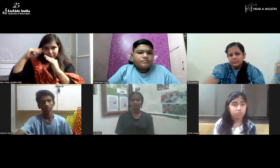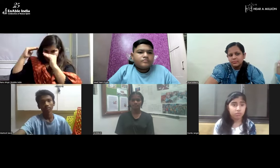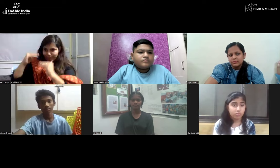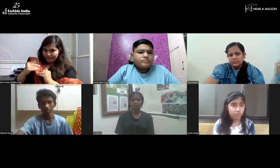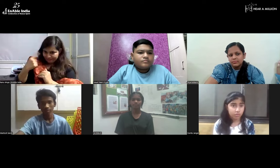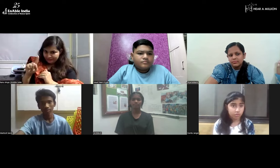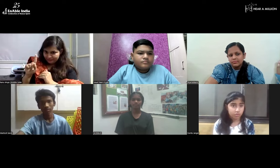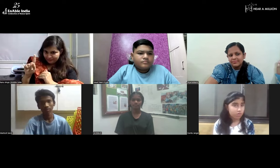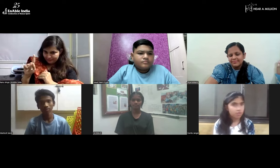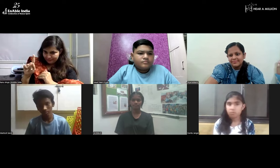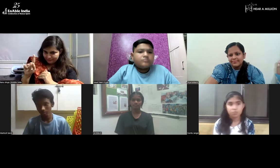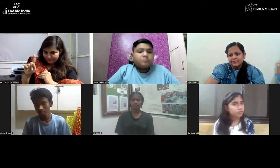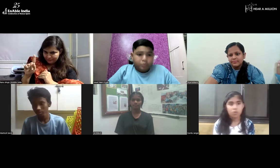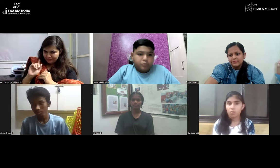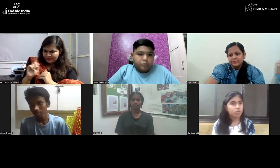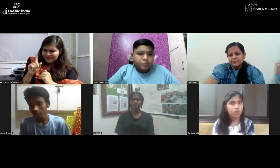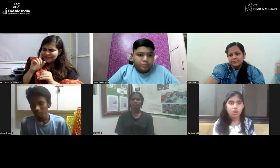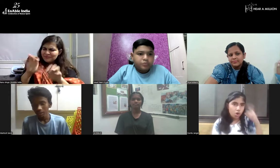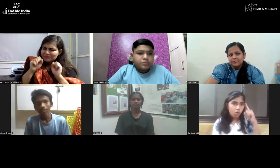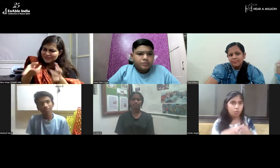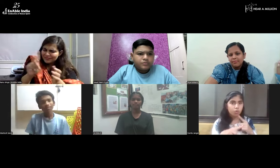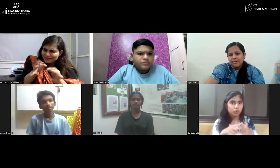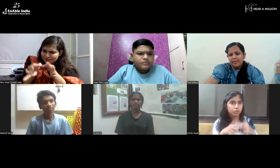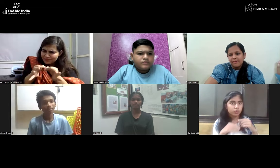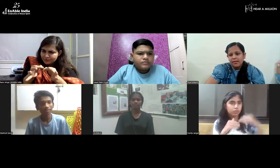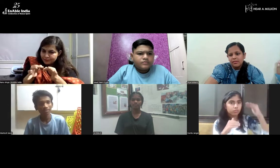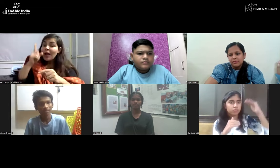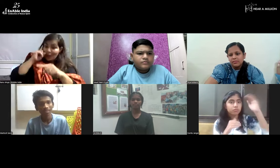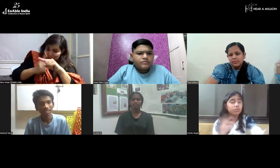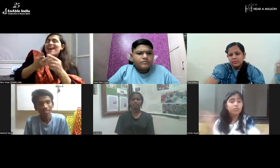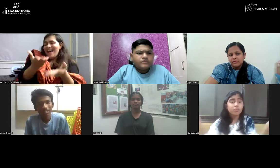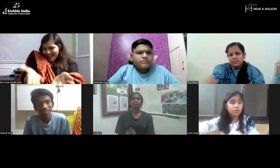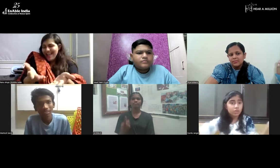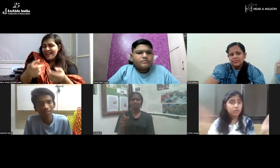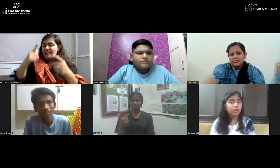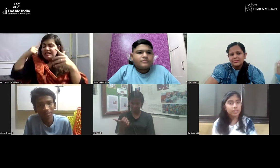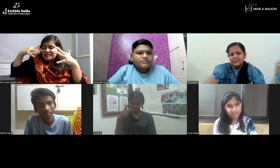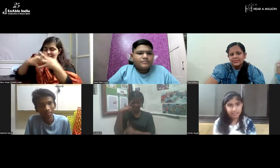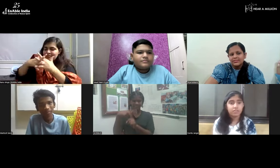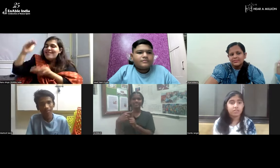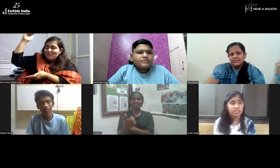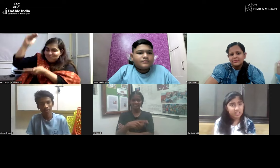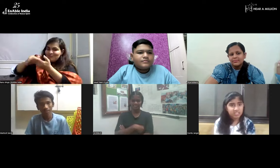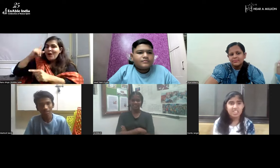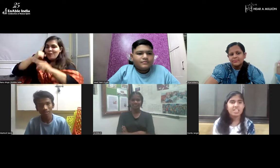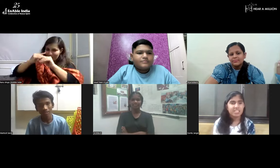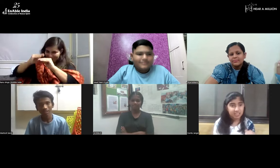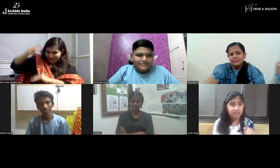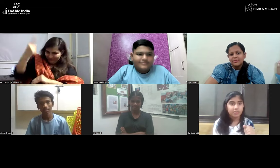in the end, you can, of course, approach the police. You cannot immediately, take that step,